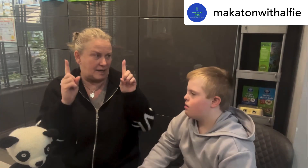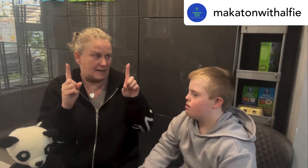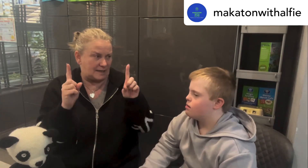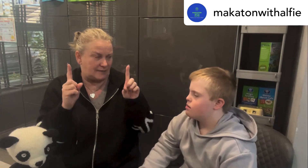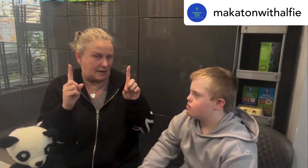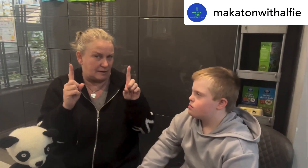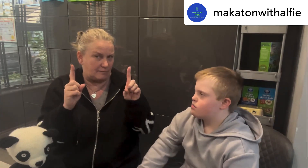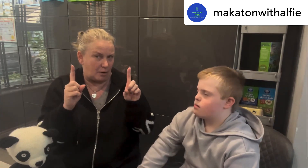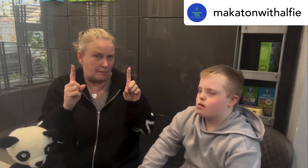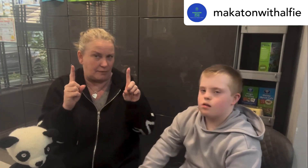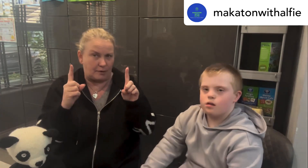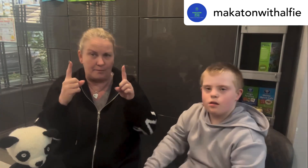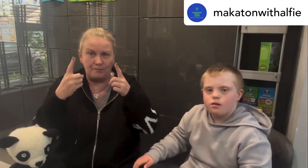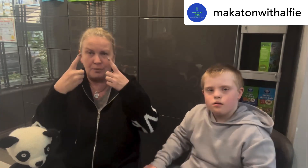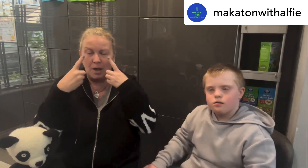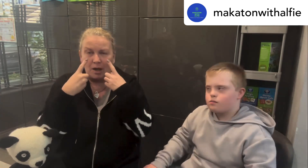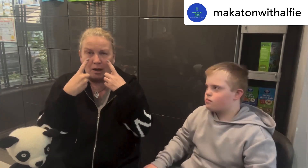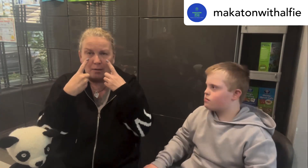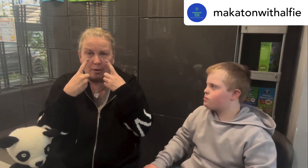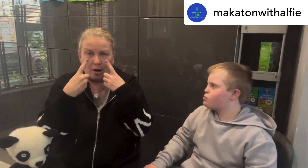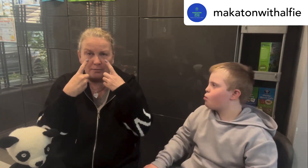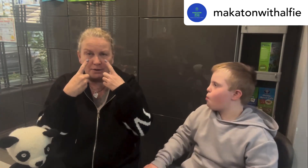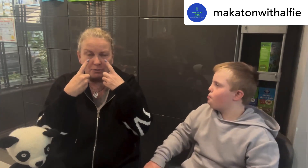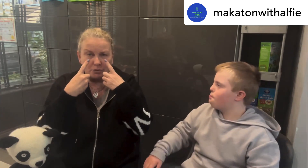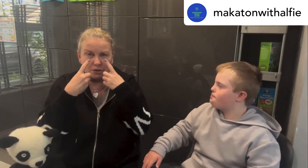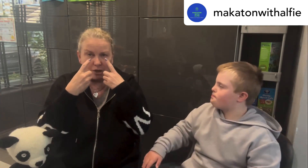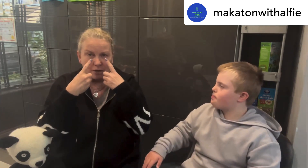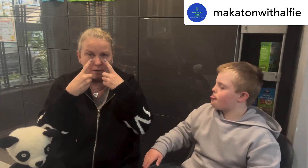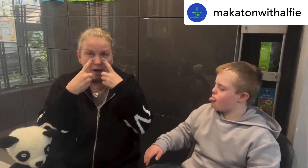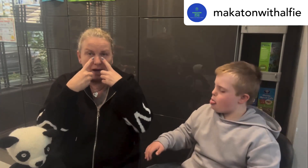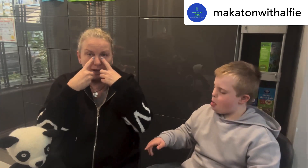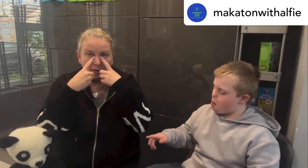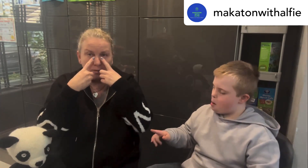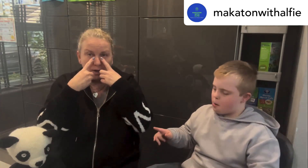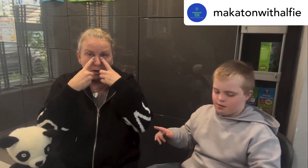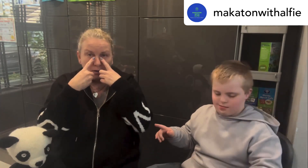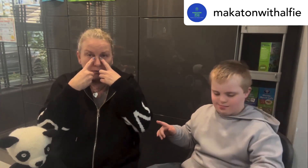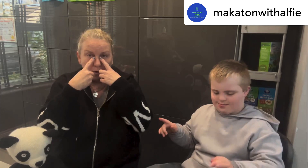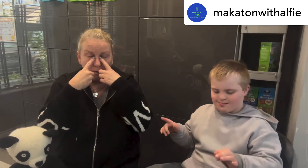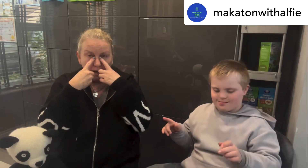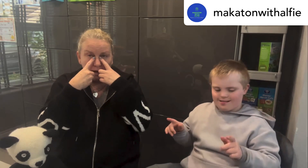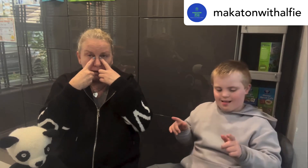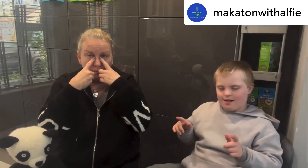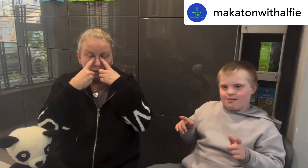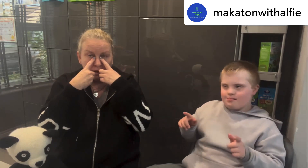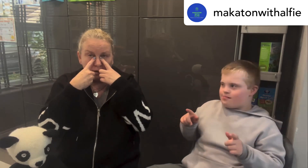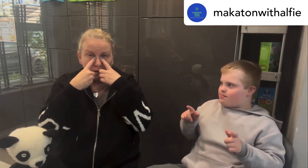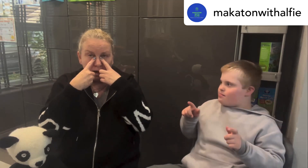index fingers, both of them, palms towards you, and then we go from here, we go